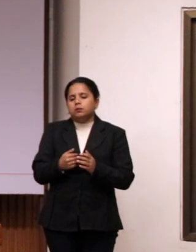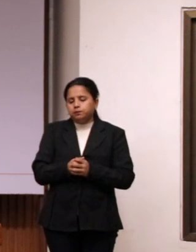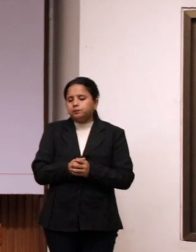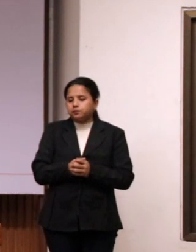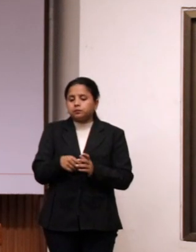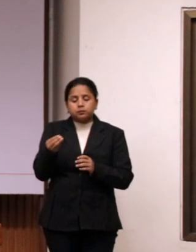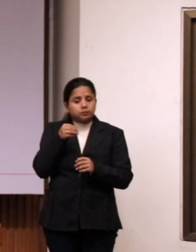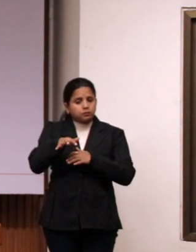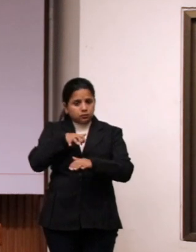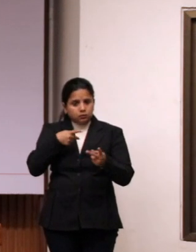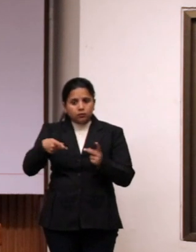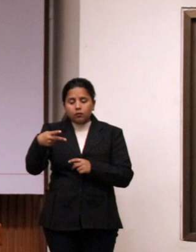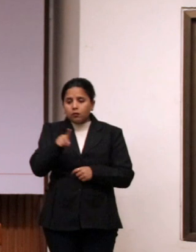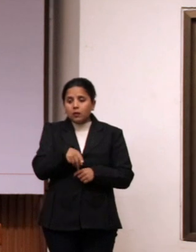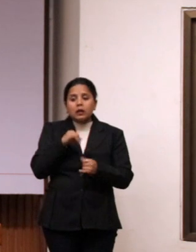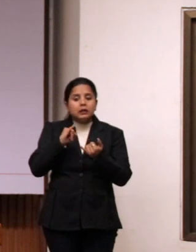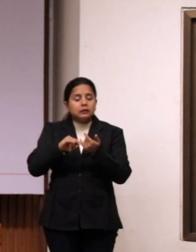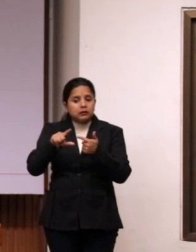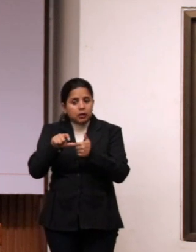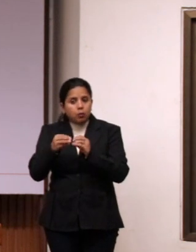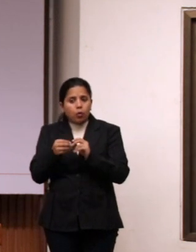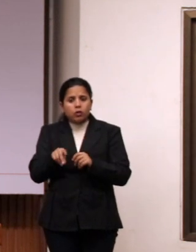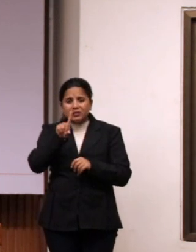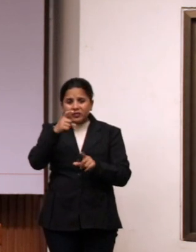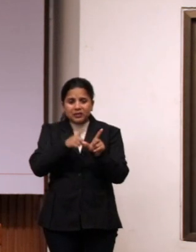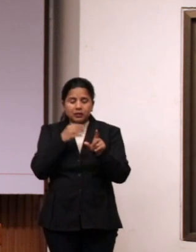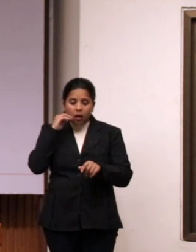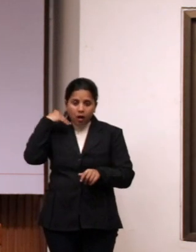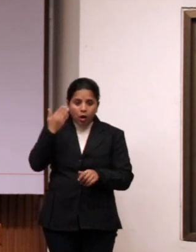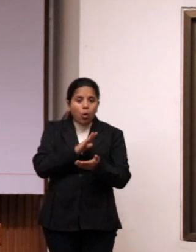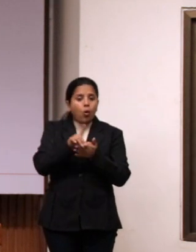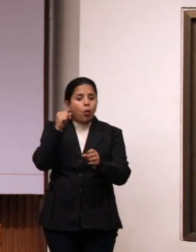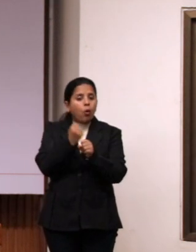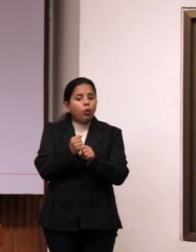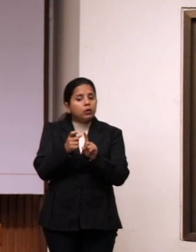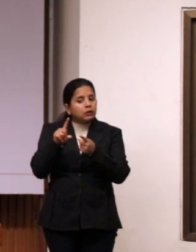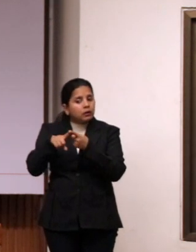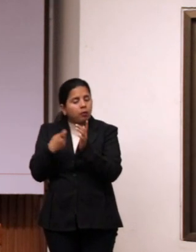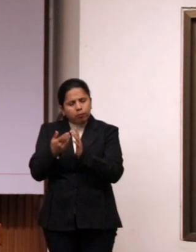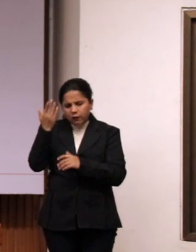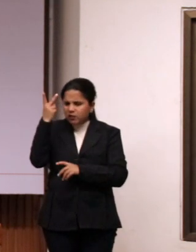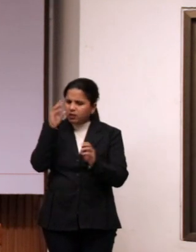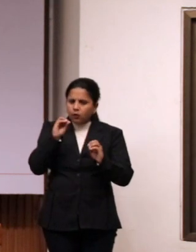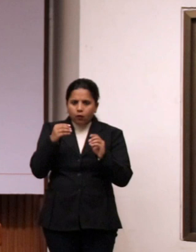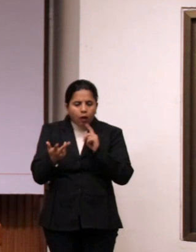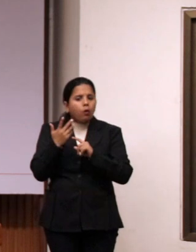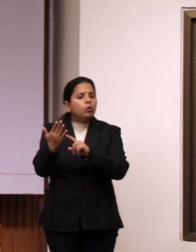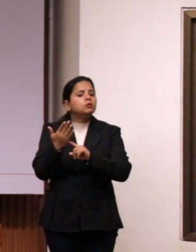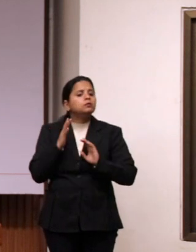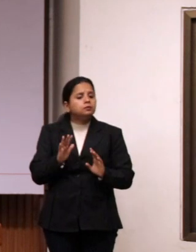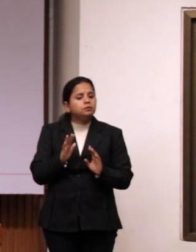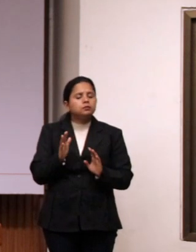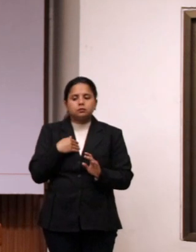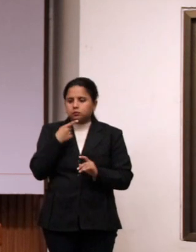of the species coming back, like sea boldy snake, came back after 70 years. Hog deer came back. So we have